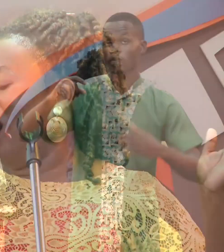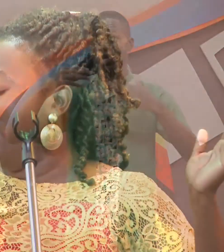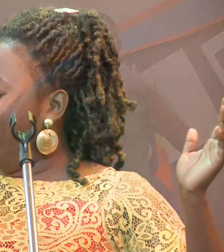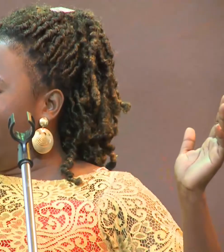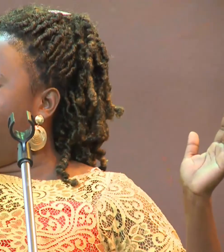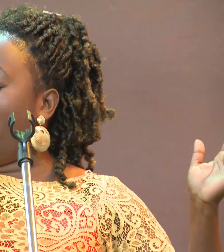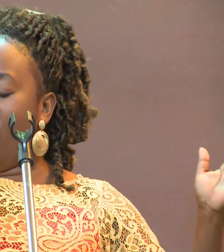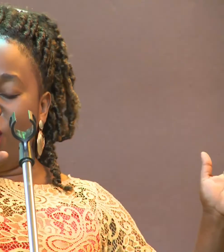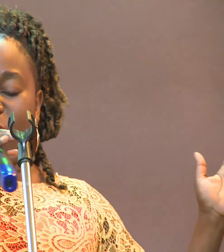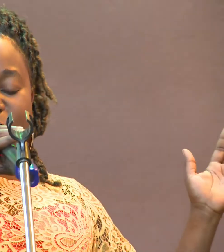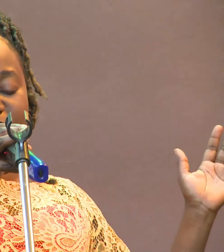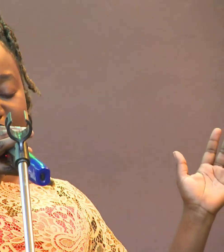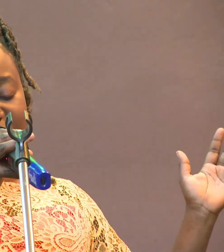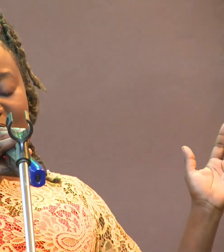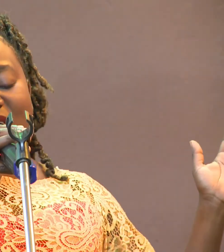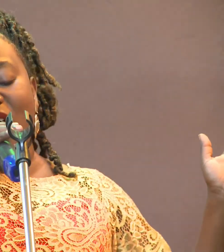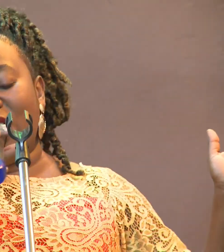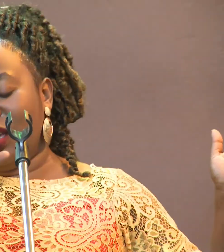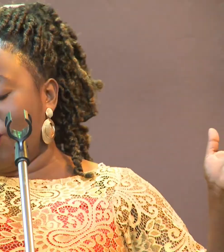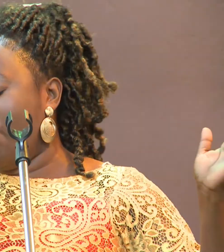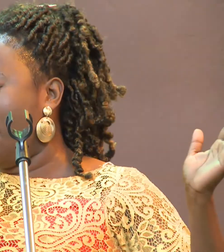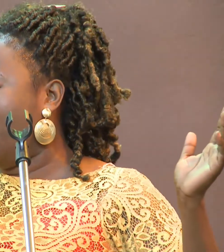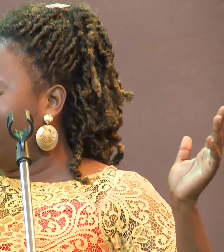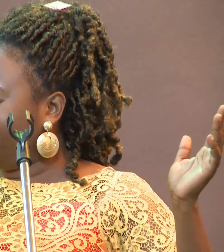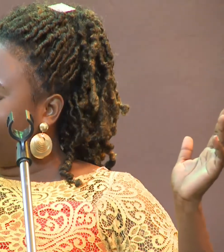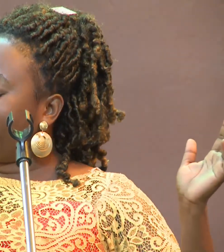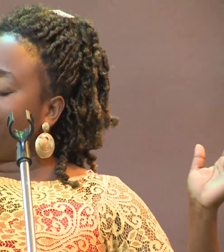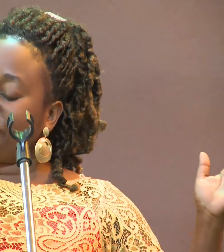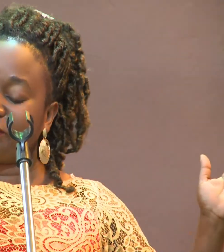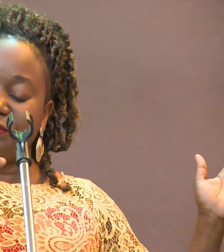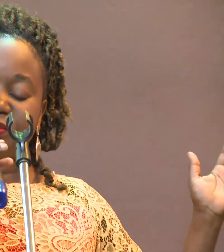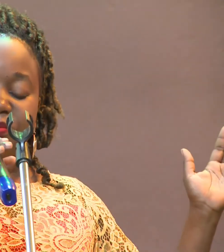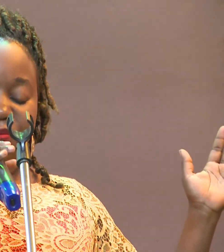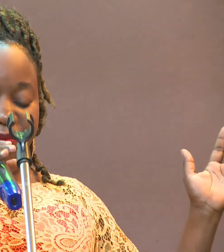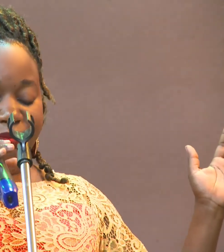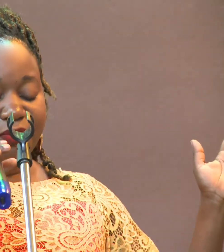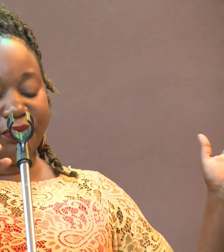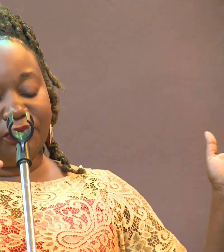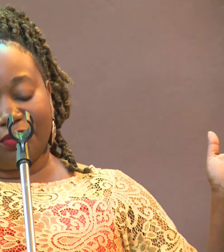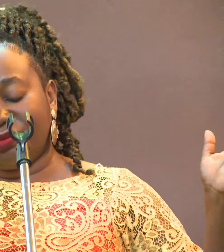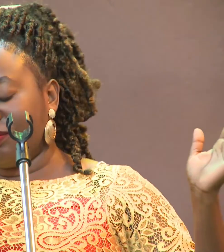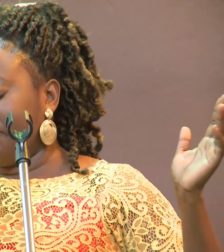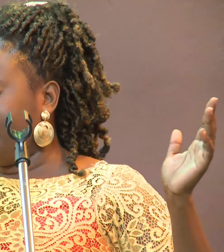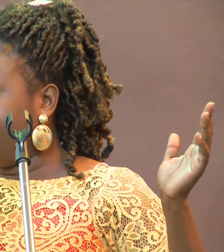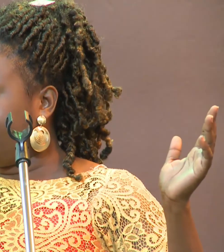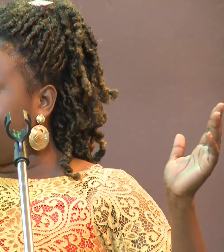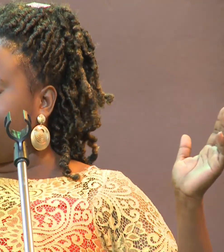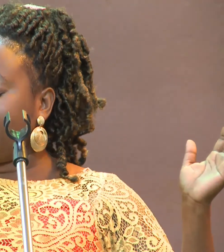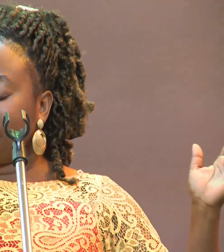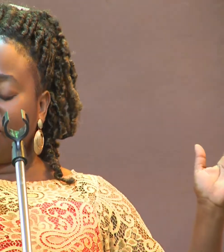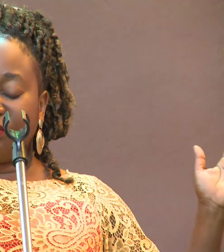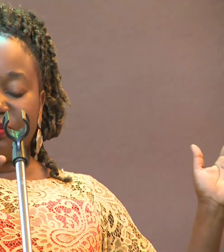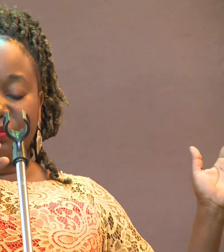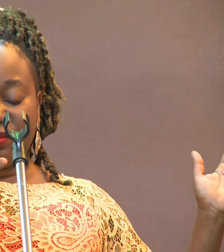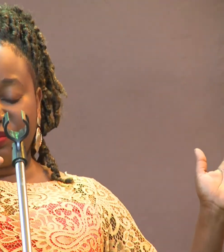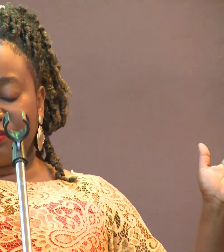olw'omusaalaba, webale olw'omusaayigo. Yesu, webale okugumira obulumi,